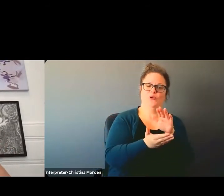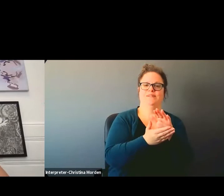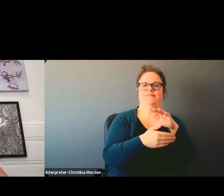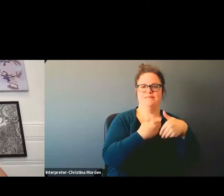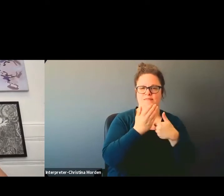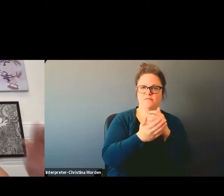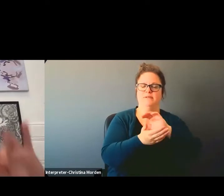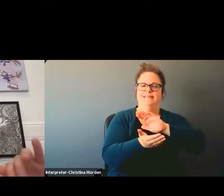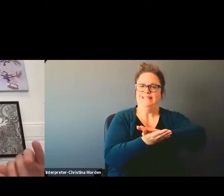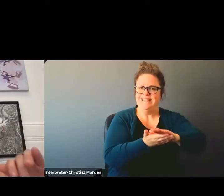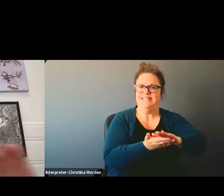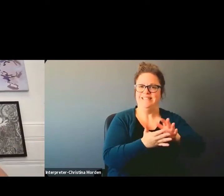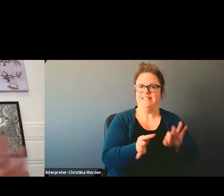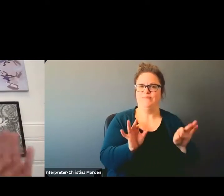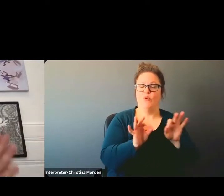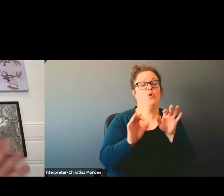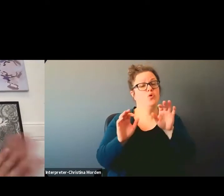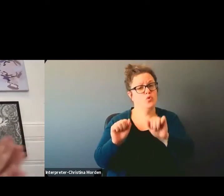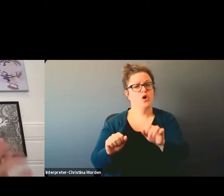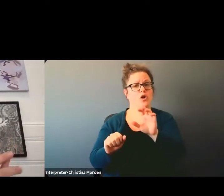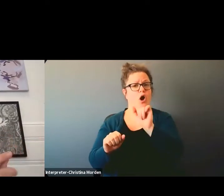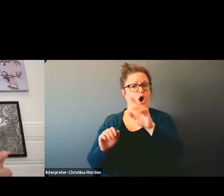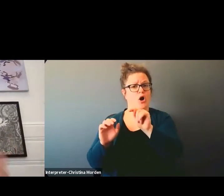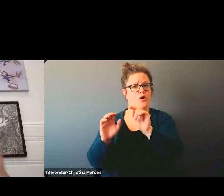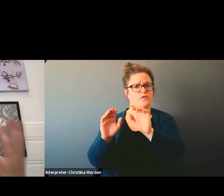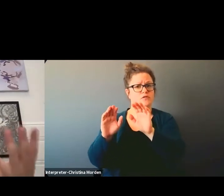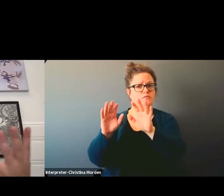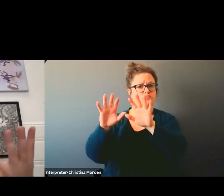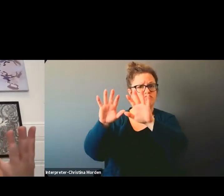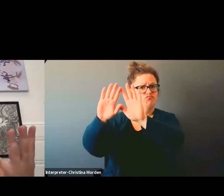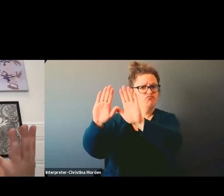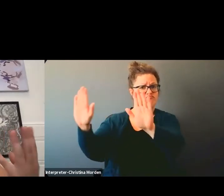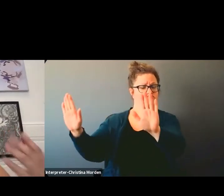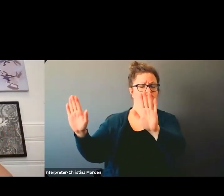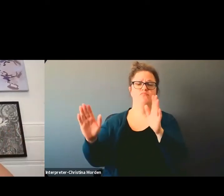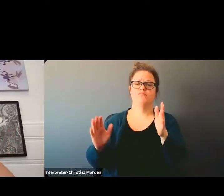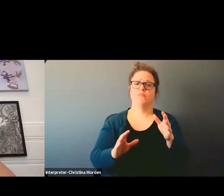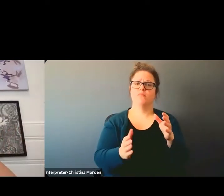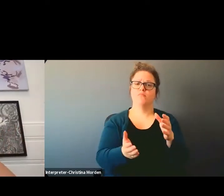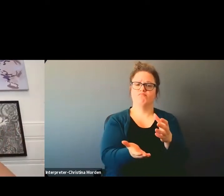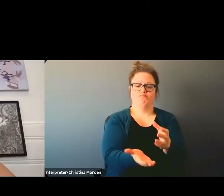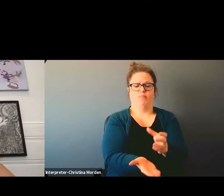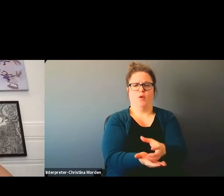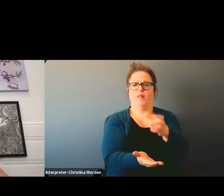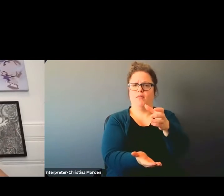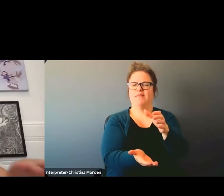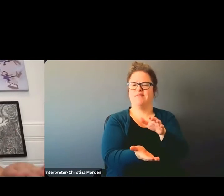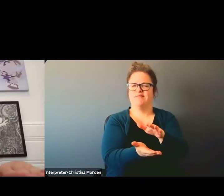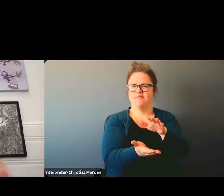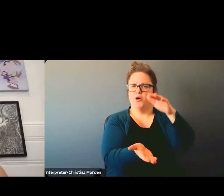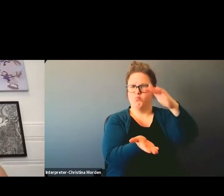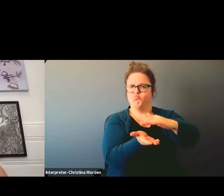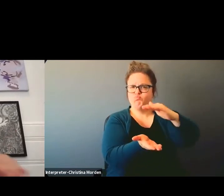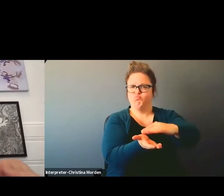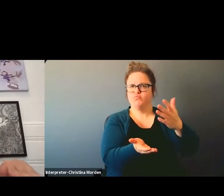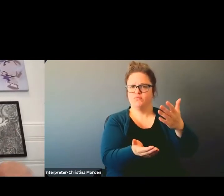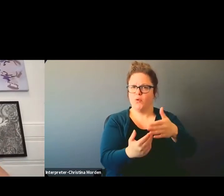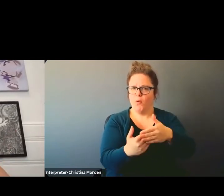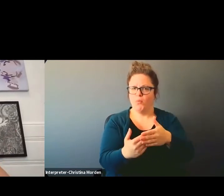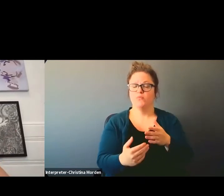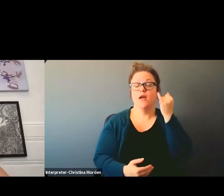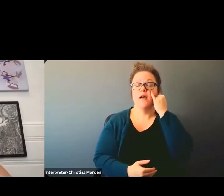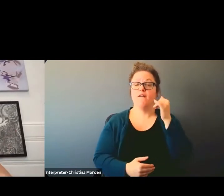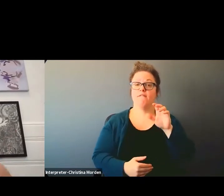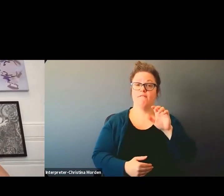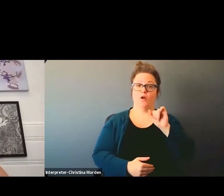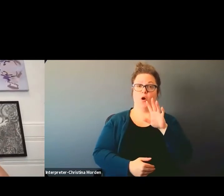now, so you could place sanitizer next to objects that need to be touched, or offer gloves. If the artwork is two-dimensional, what you